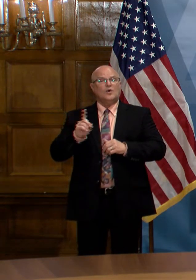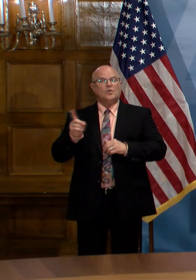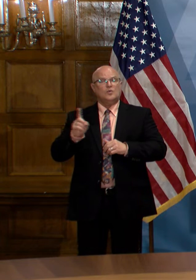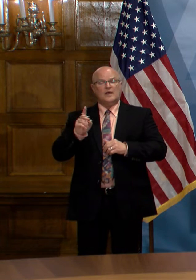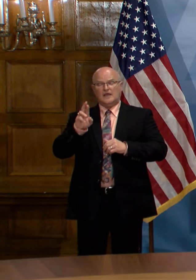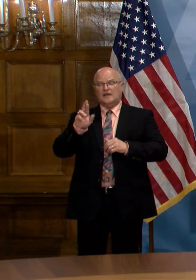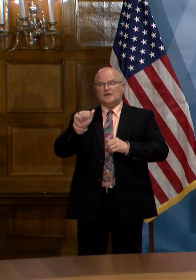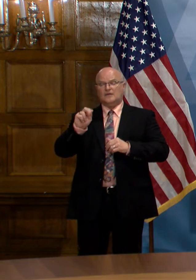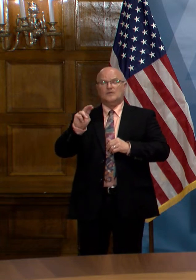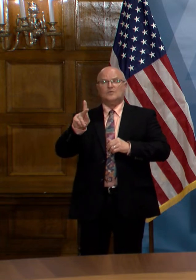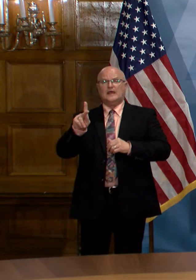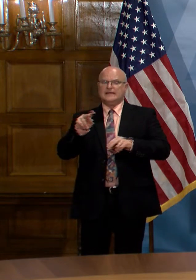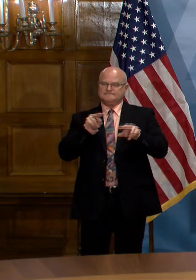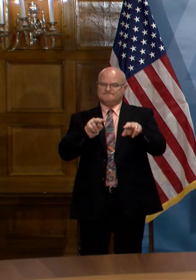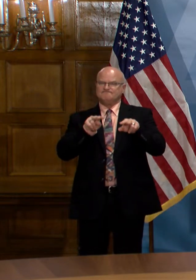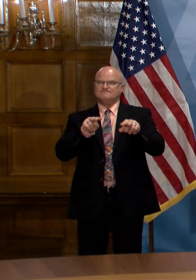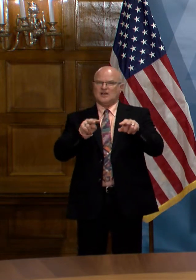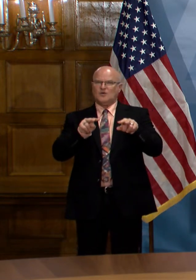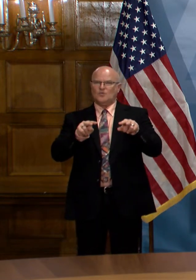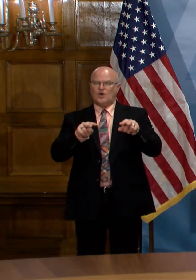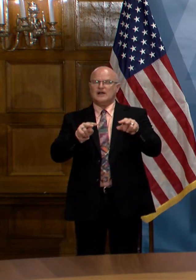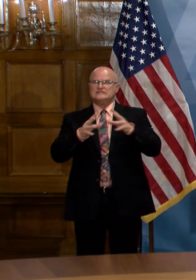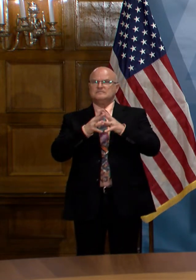rank, I do watch that from as much as I can.